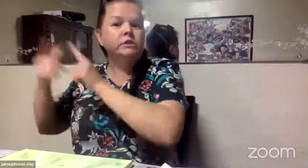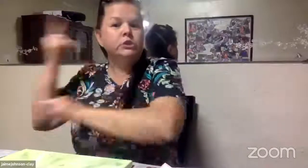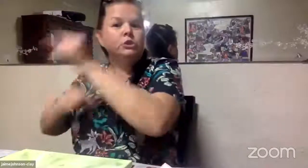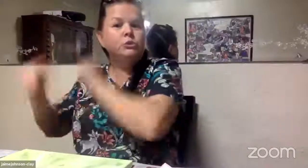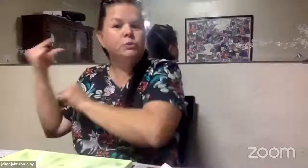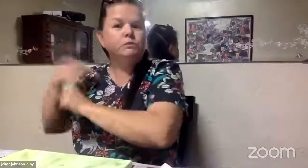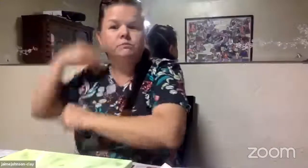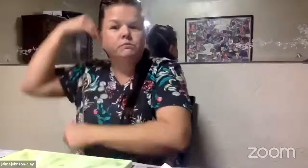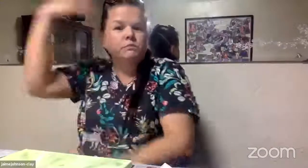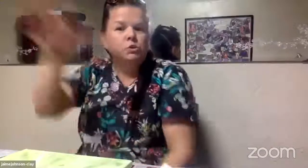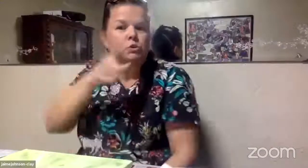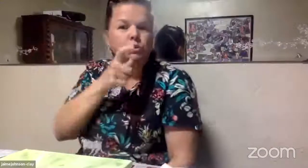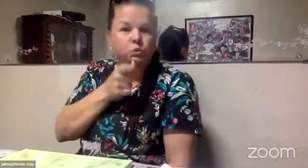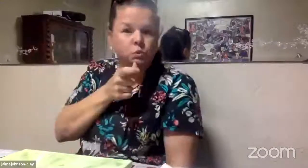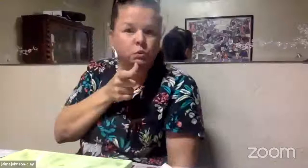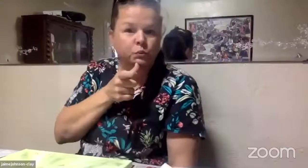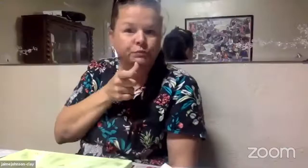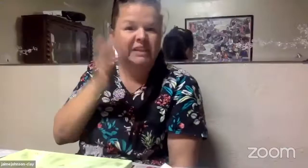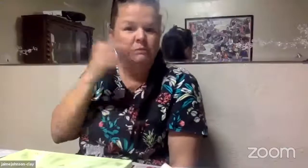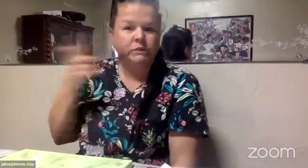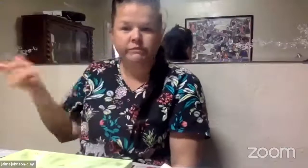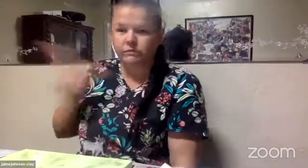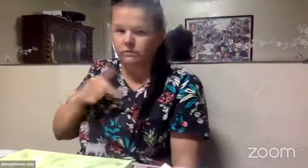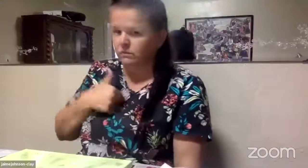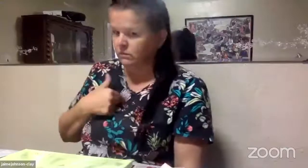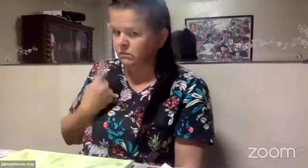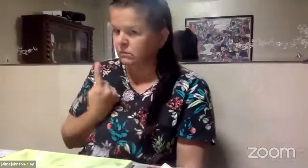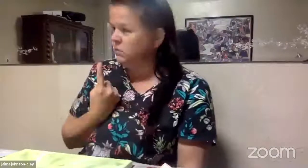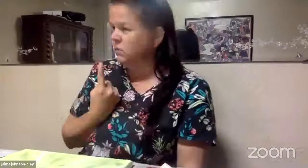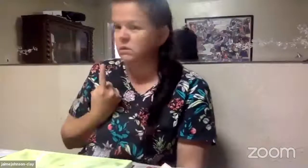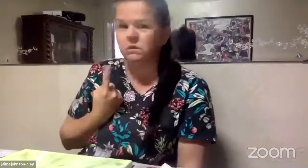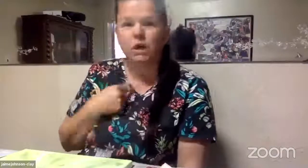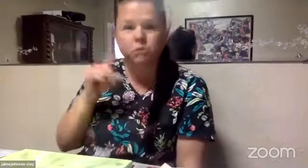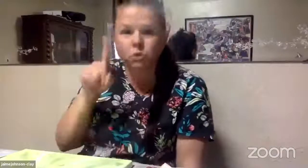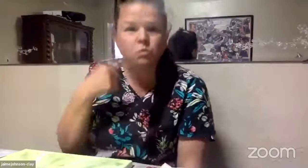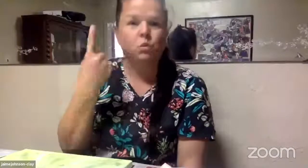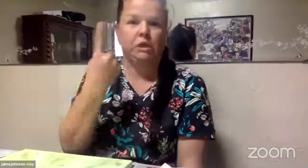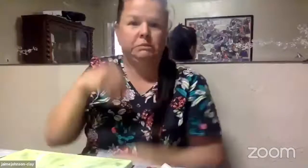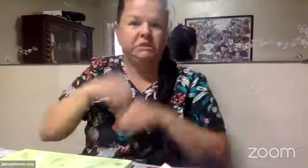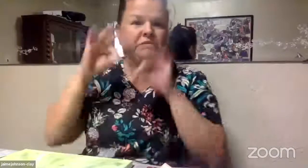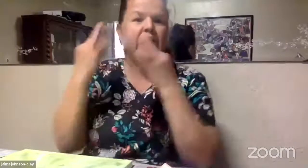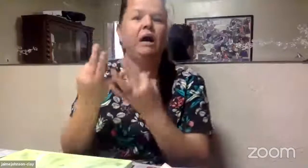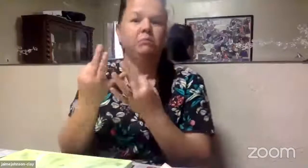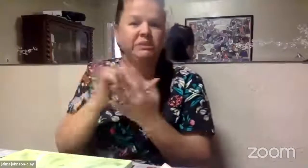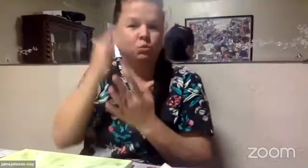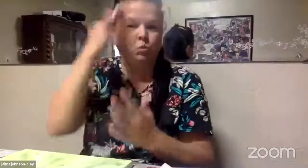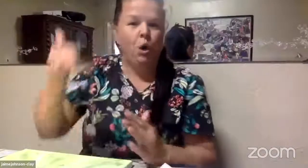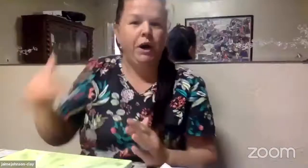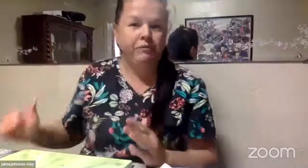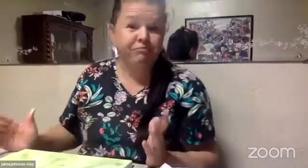sure about his lineage. I'm really not sure where this deafness came from, but I'm the only one in my